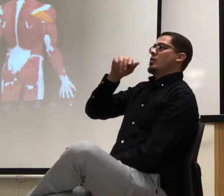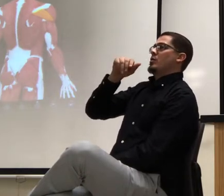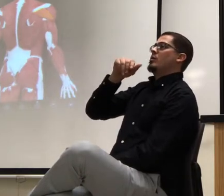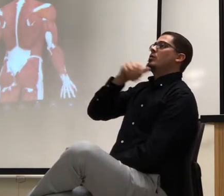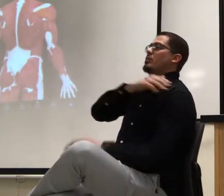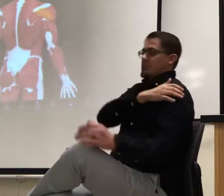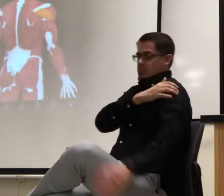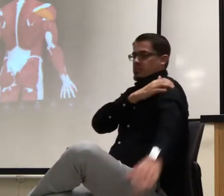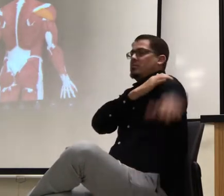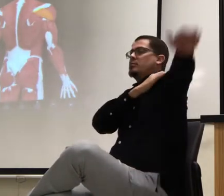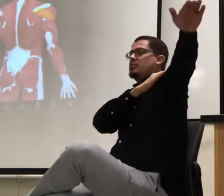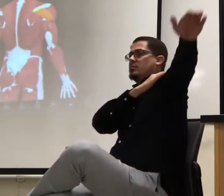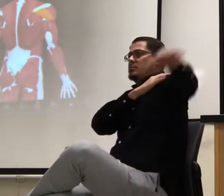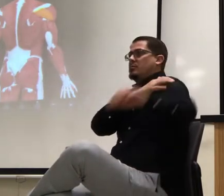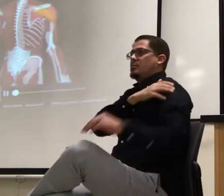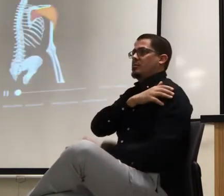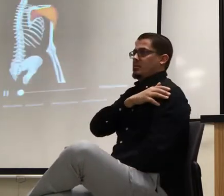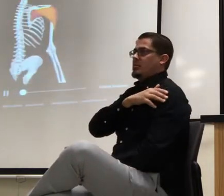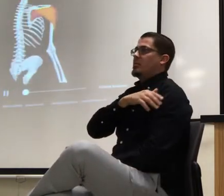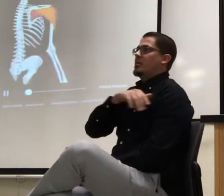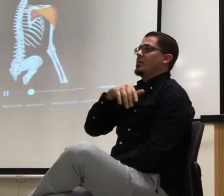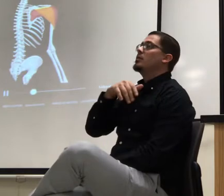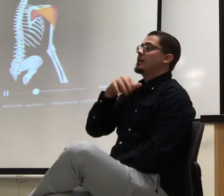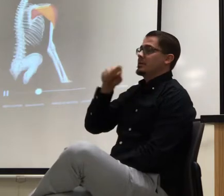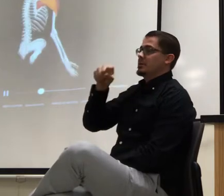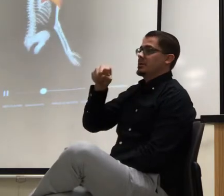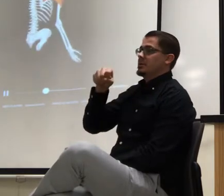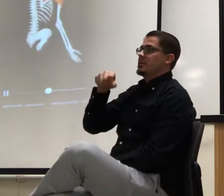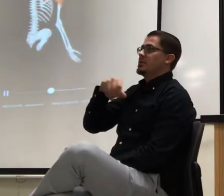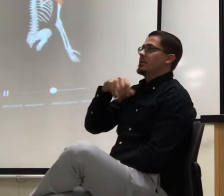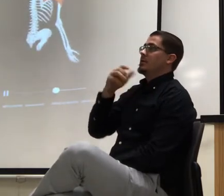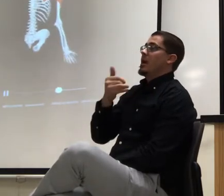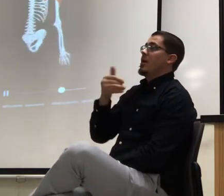extension. Well, let's do lateral rotation first.